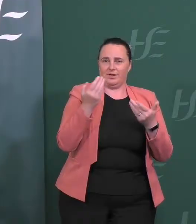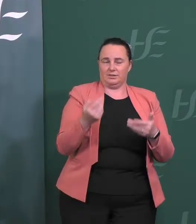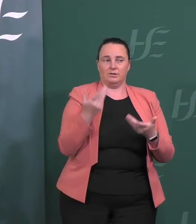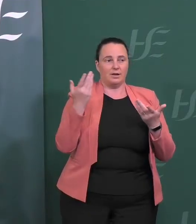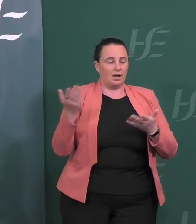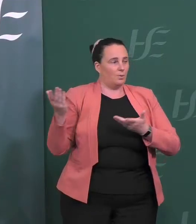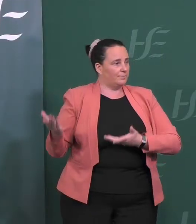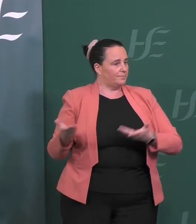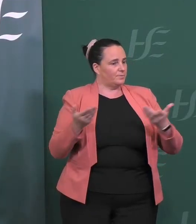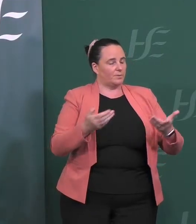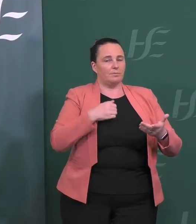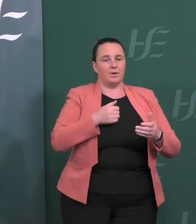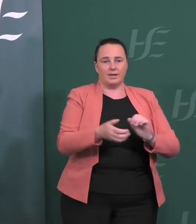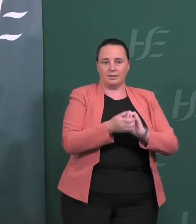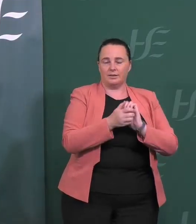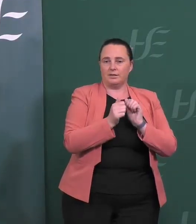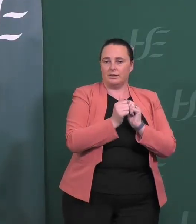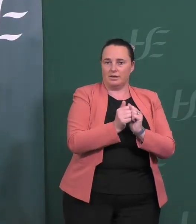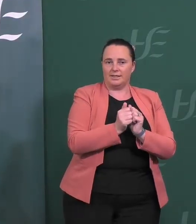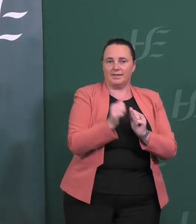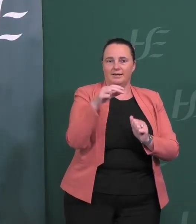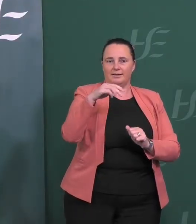going to pass across my colleague, Ms. Niamh O'Byrne.